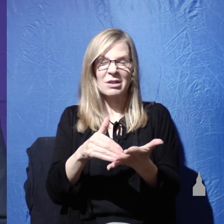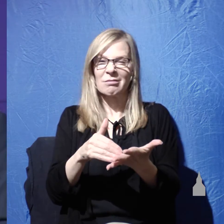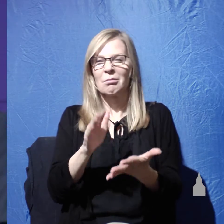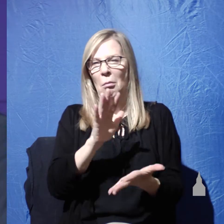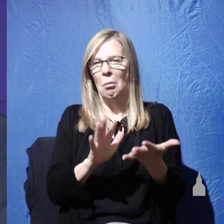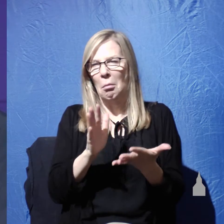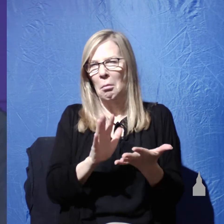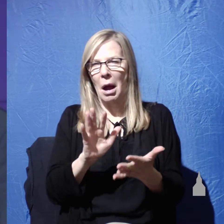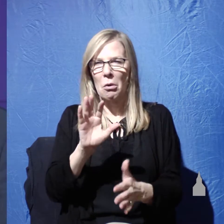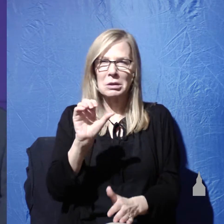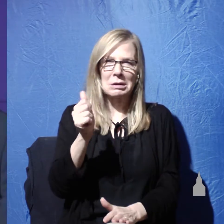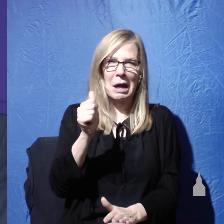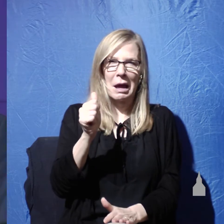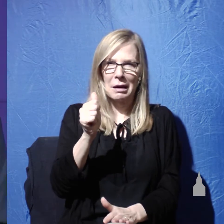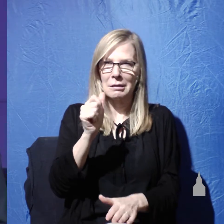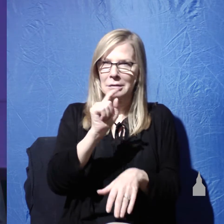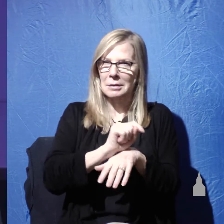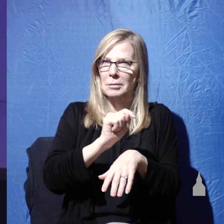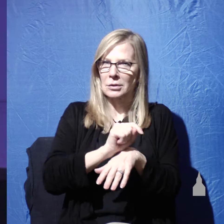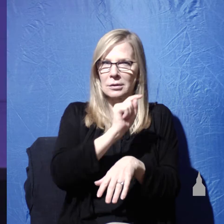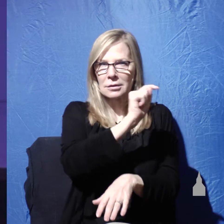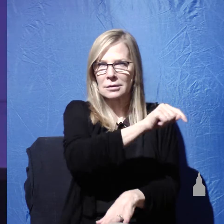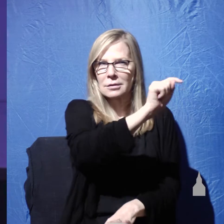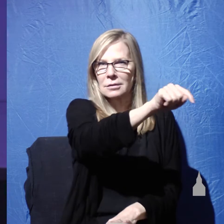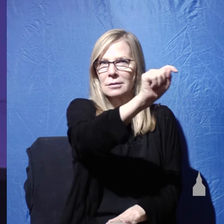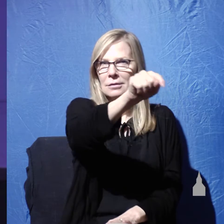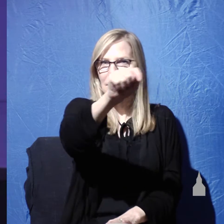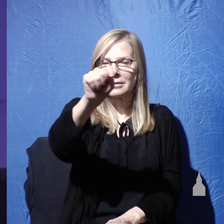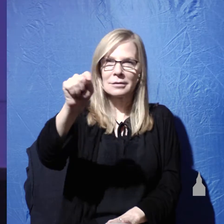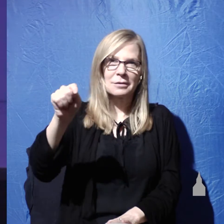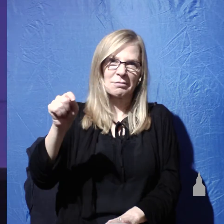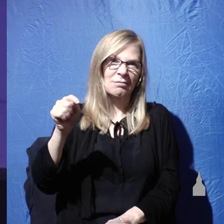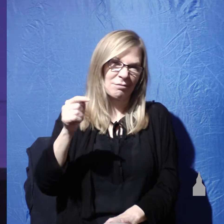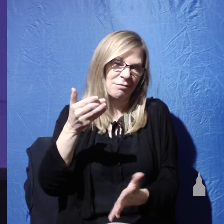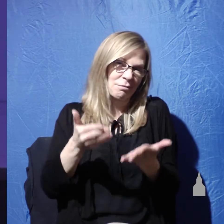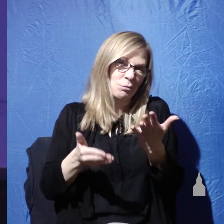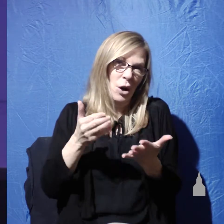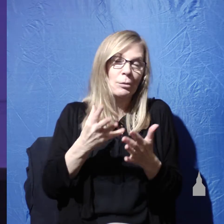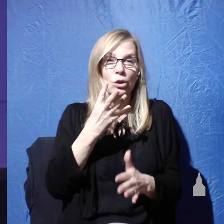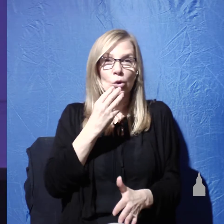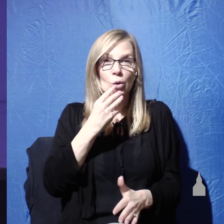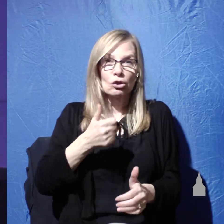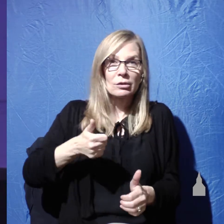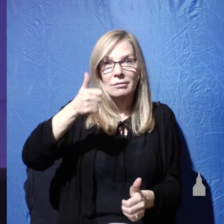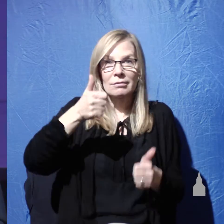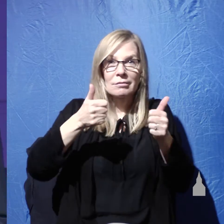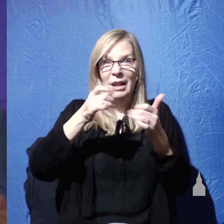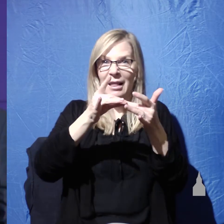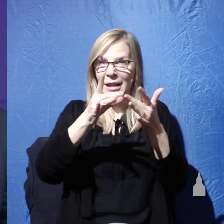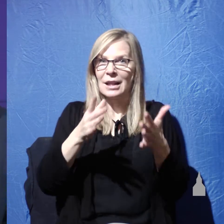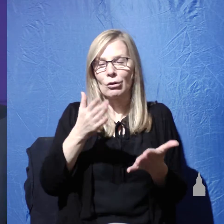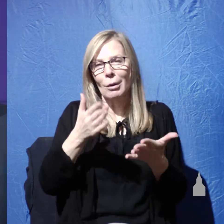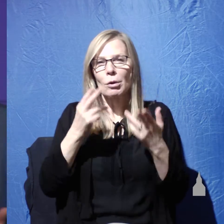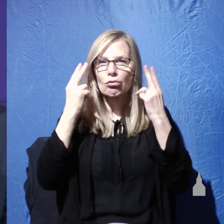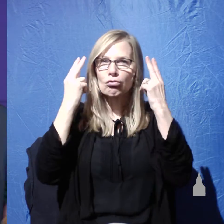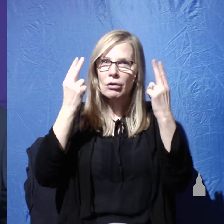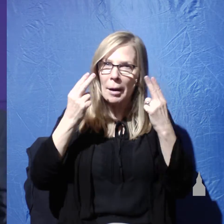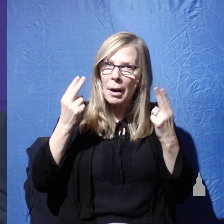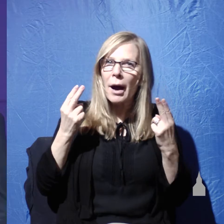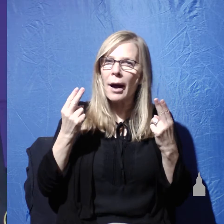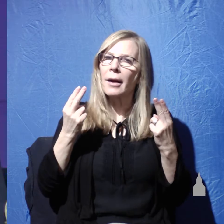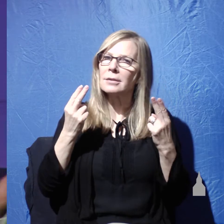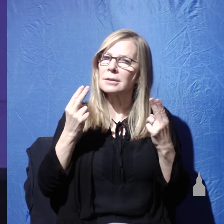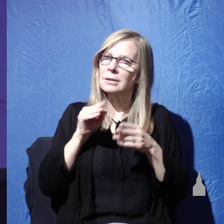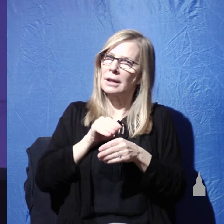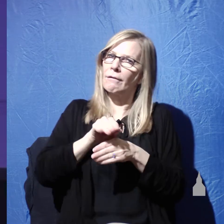10 synagogues in the city of Rome at that time. So most likely the Jewish leaders who Paul met with were rabbis and